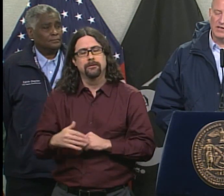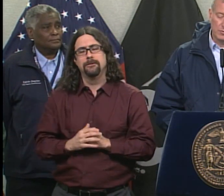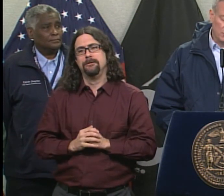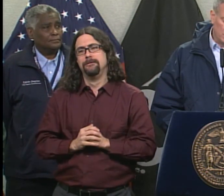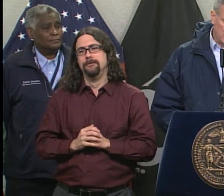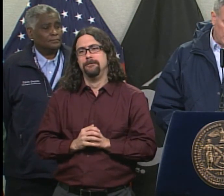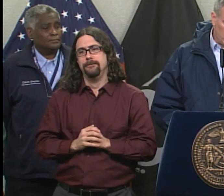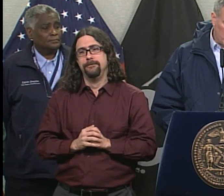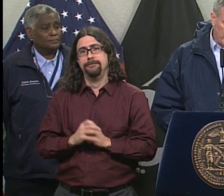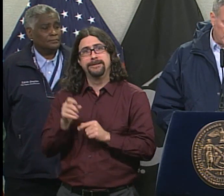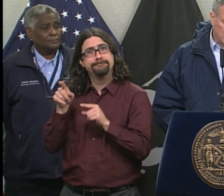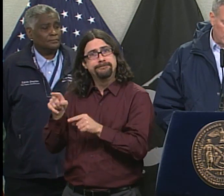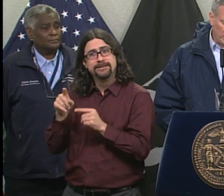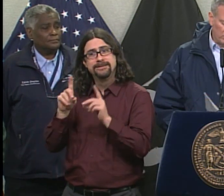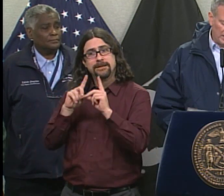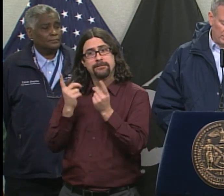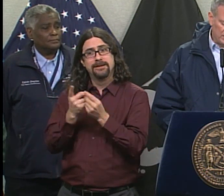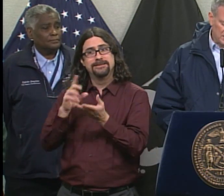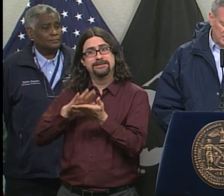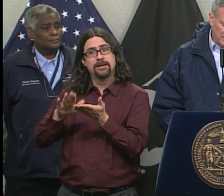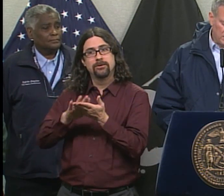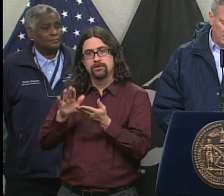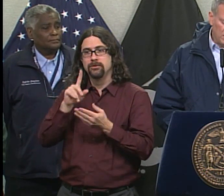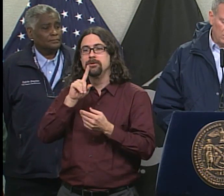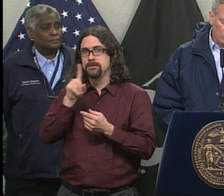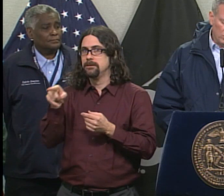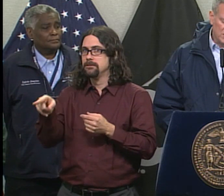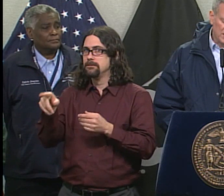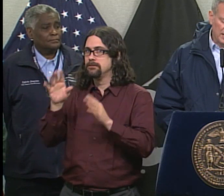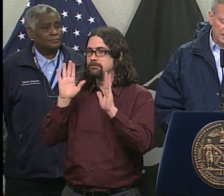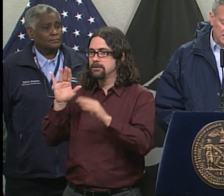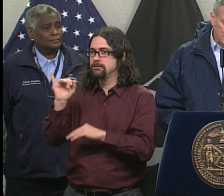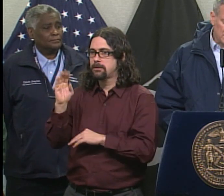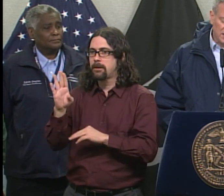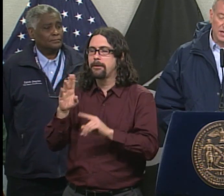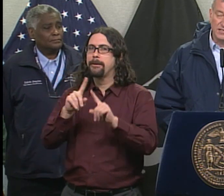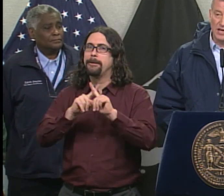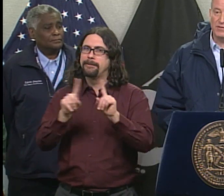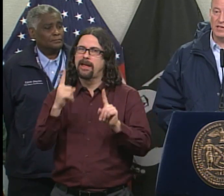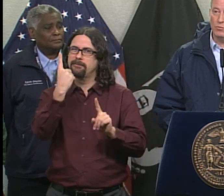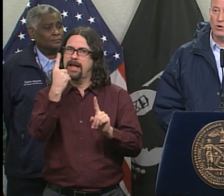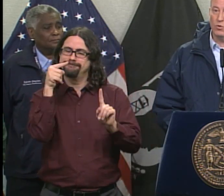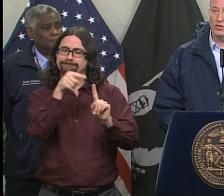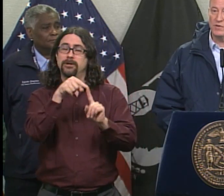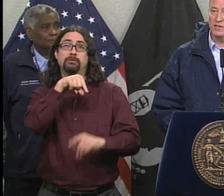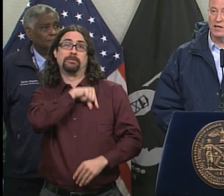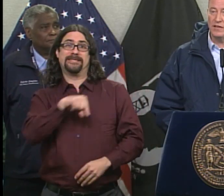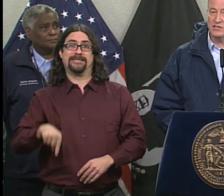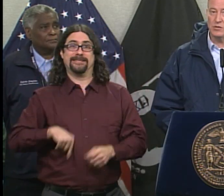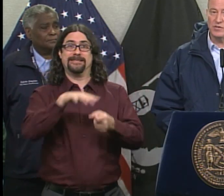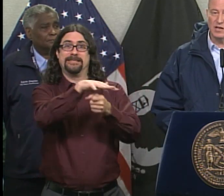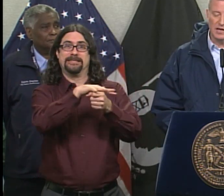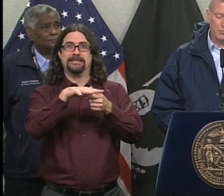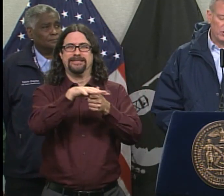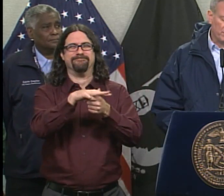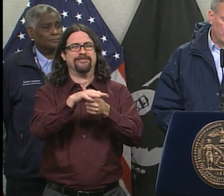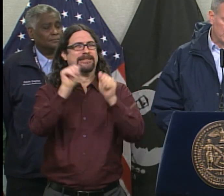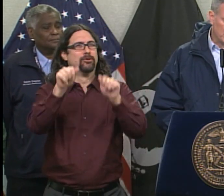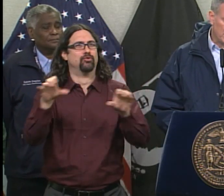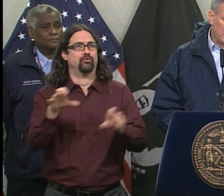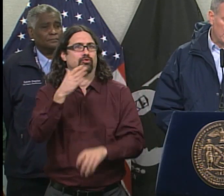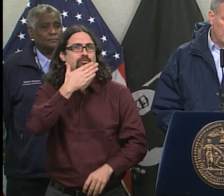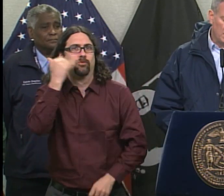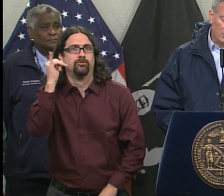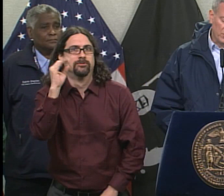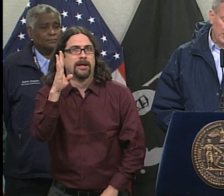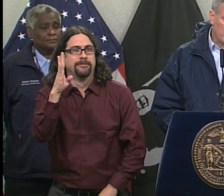of our neighborhoods in Queens. I went around, as I said, Woodside and Sunnyside, definitely more work to be done, and that's going to be a high point of focus